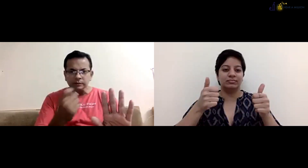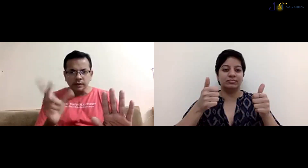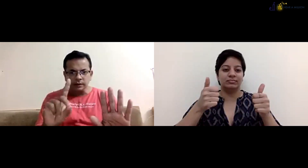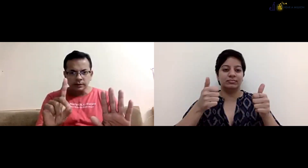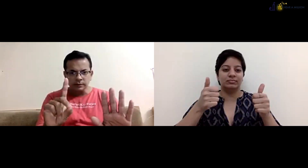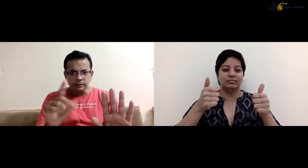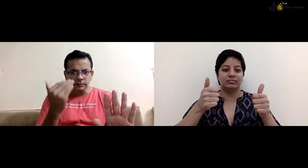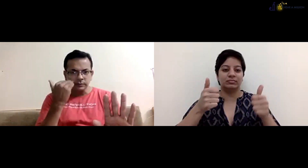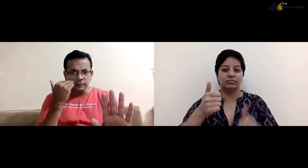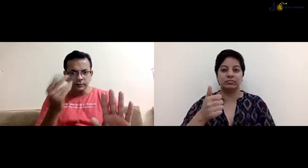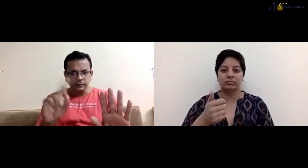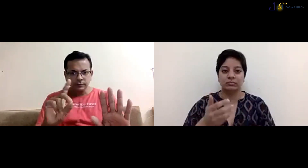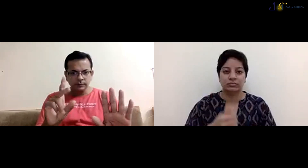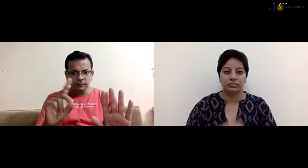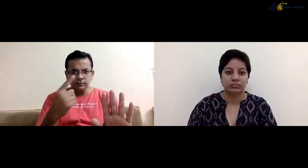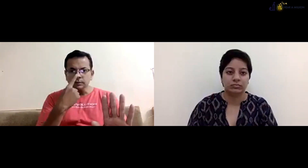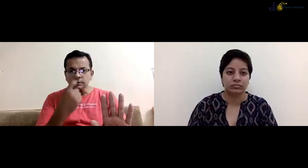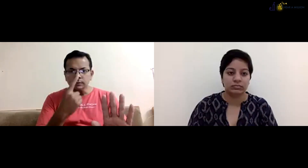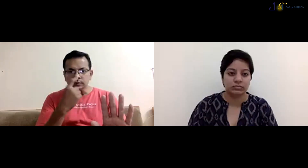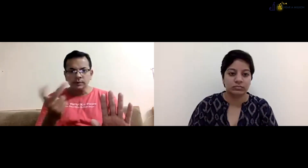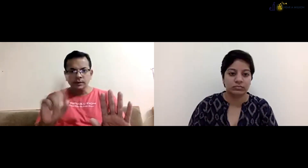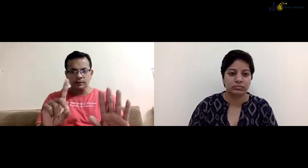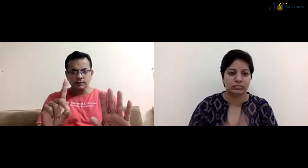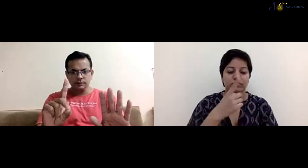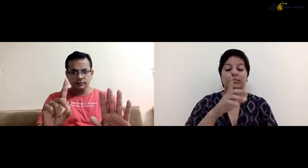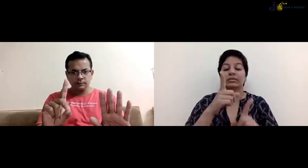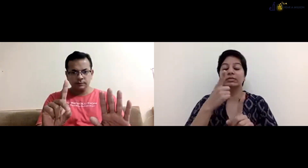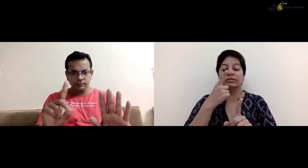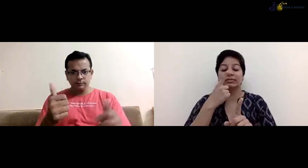I want to coordinate the things. Can you repeat again?